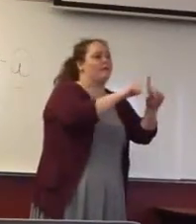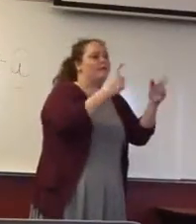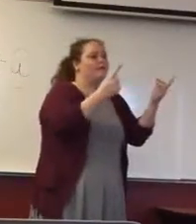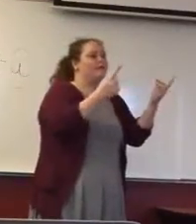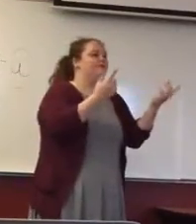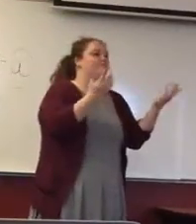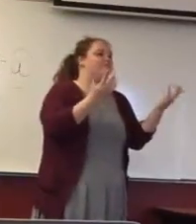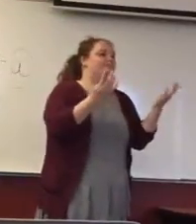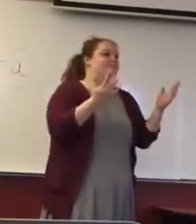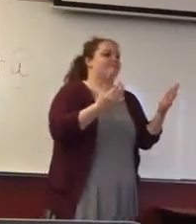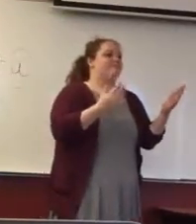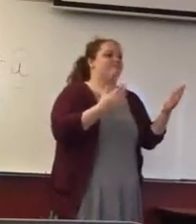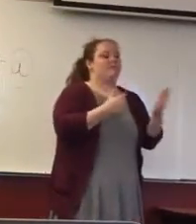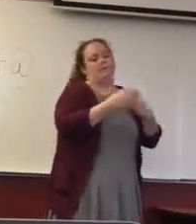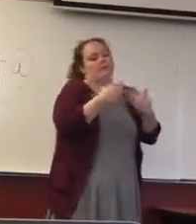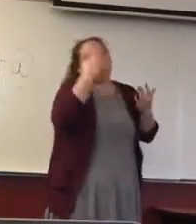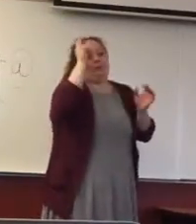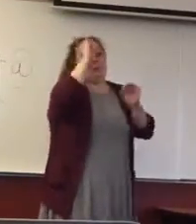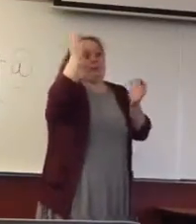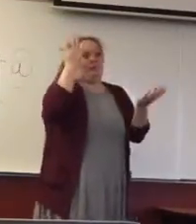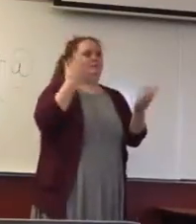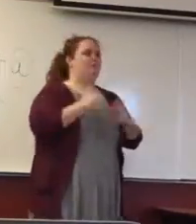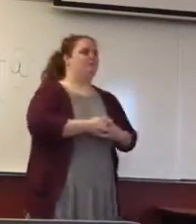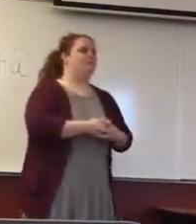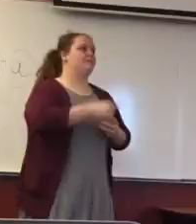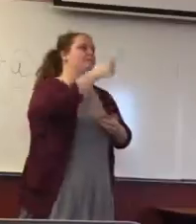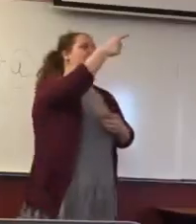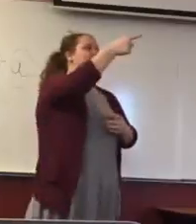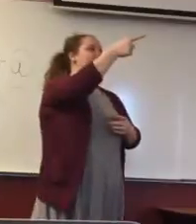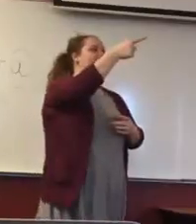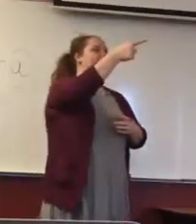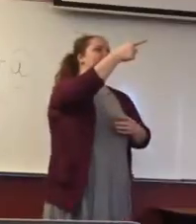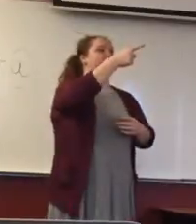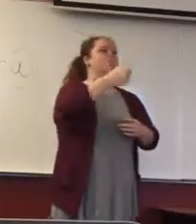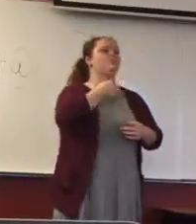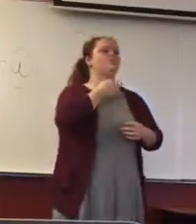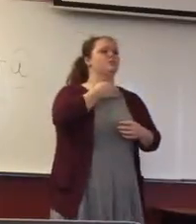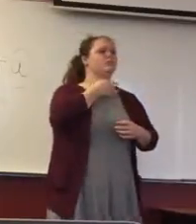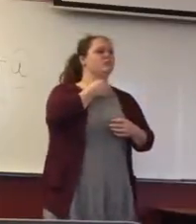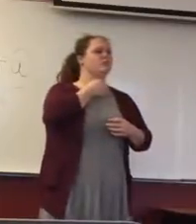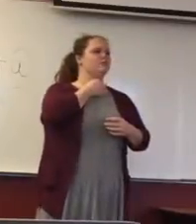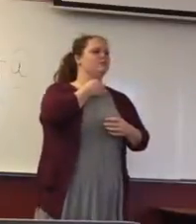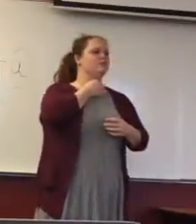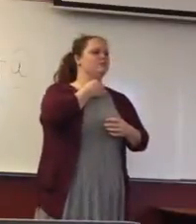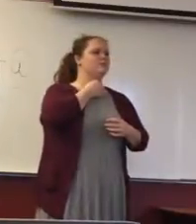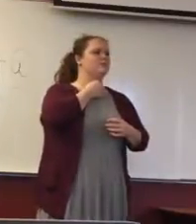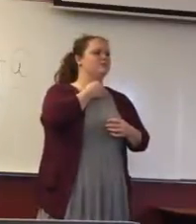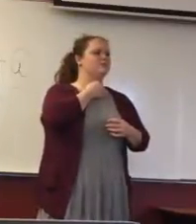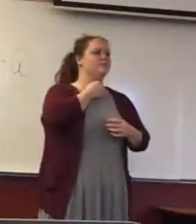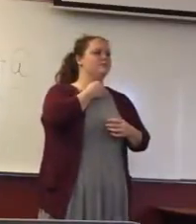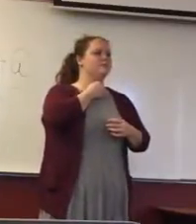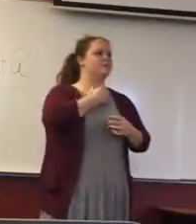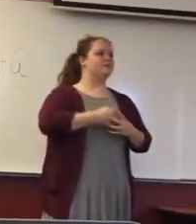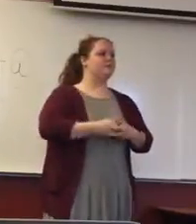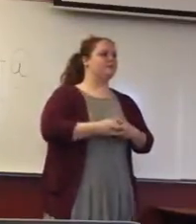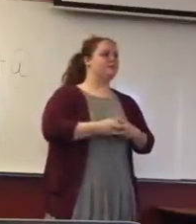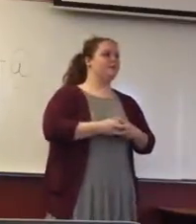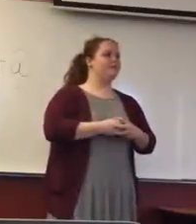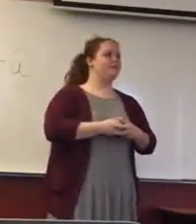besides. So, just curious, this happens a lot at CCC too, obviously, because same type of